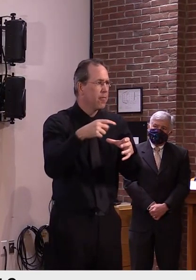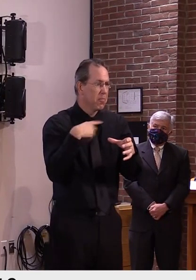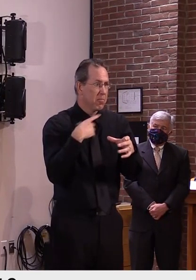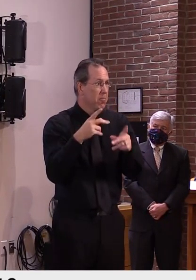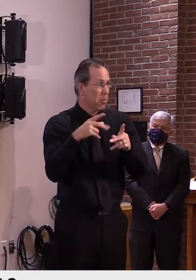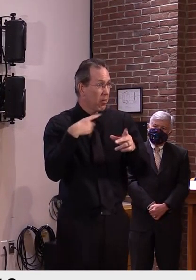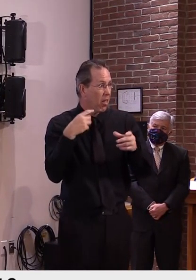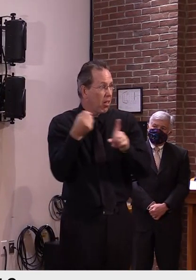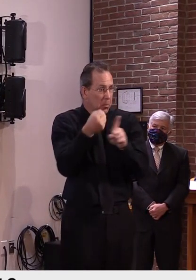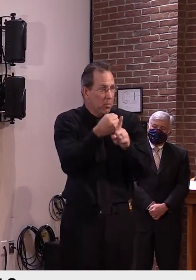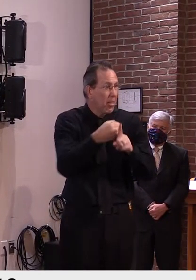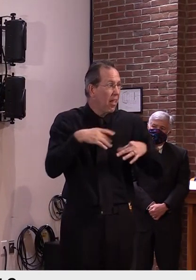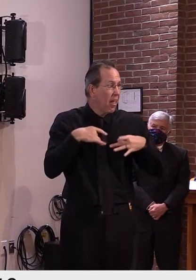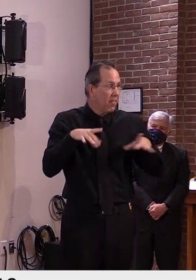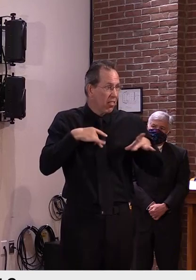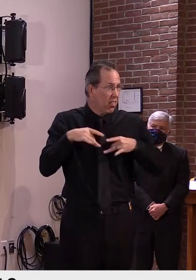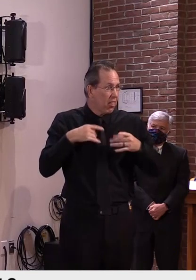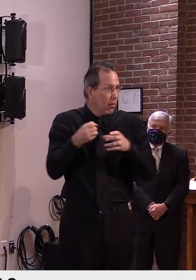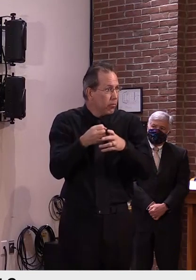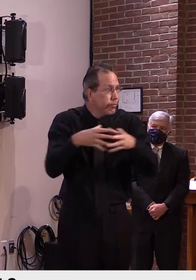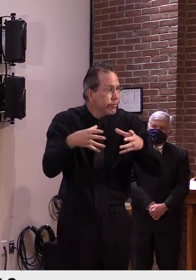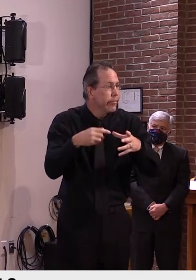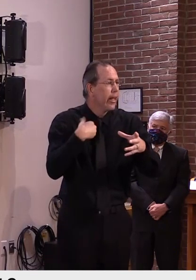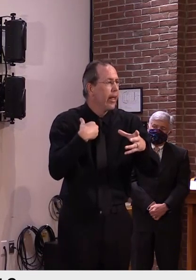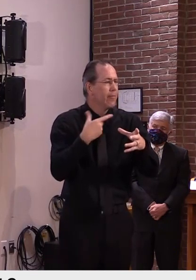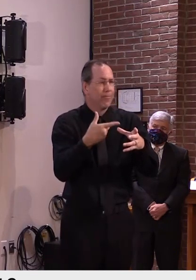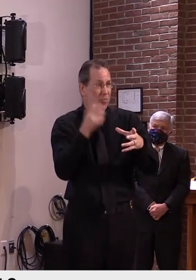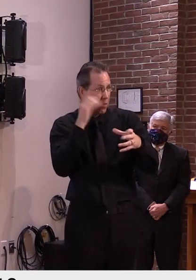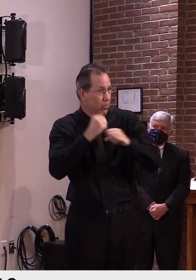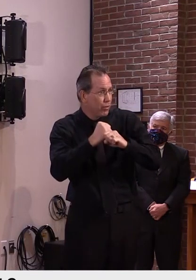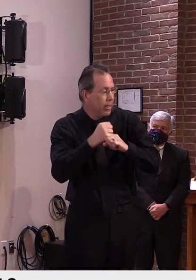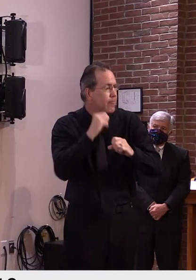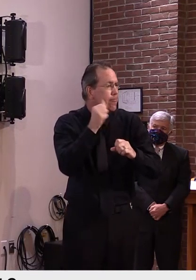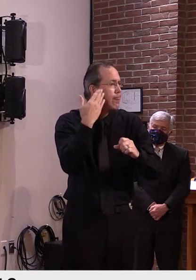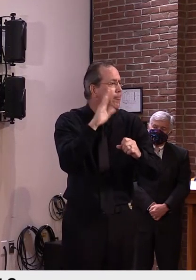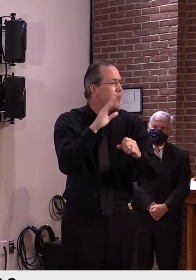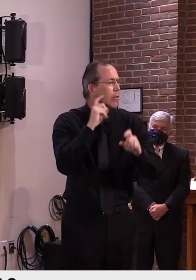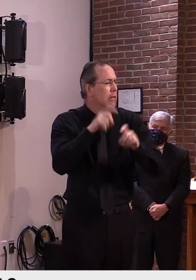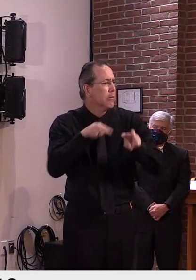lot. Most of states like ours are going to be much less than that.